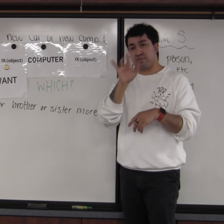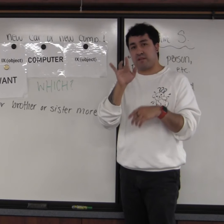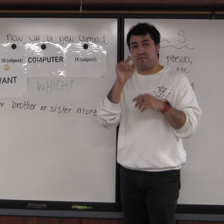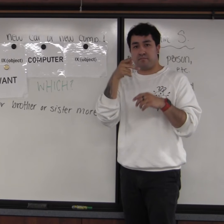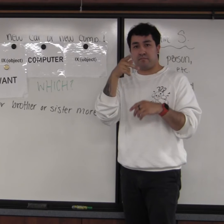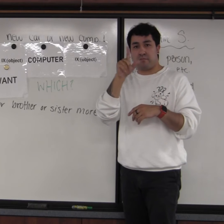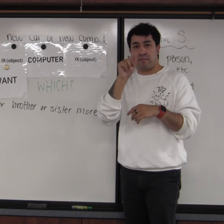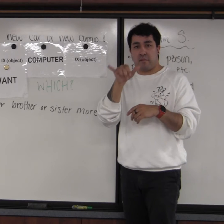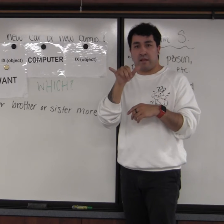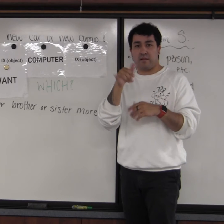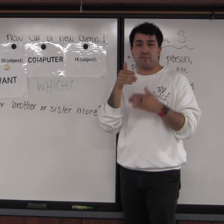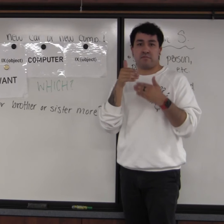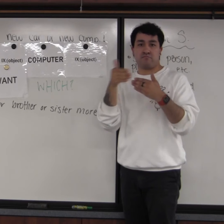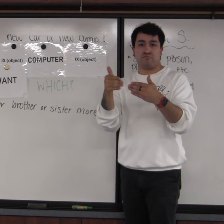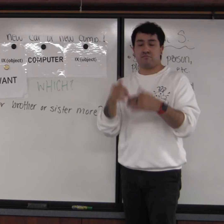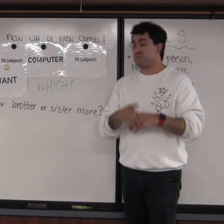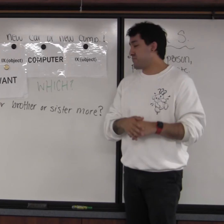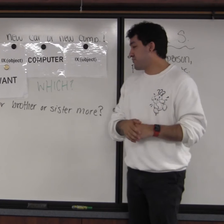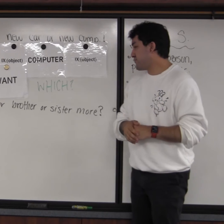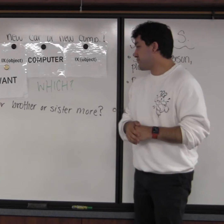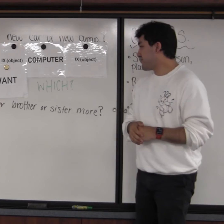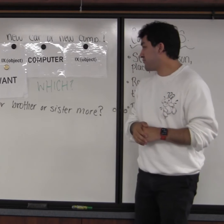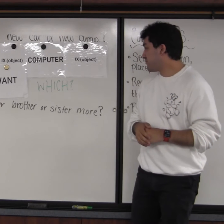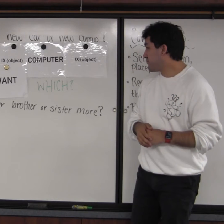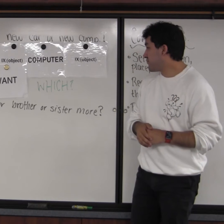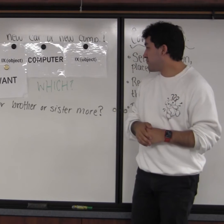ahead and pause and try it by yourself.